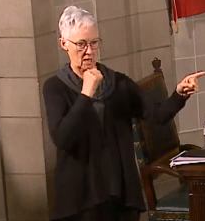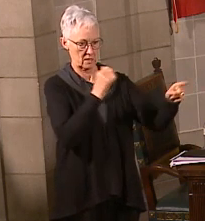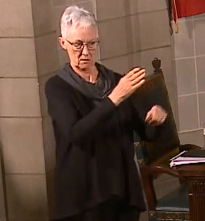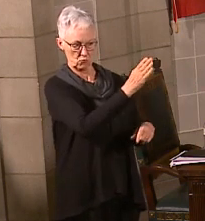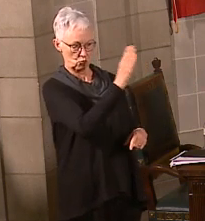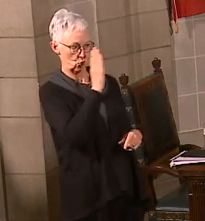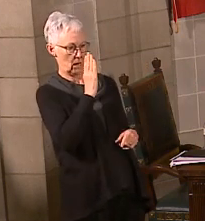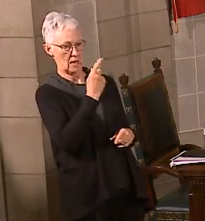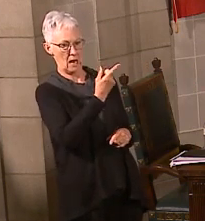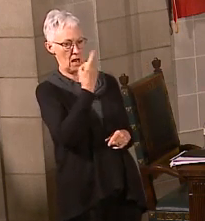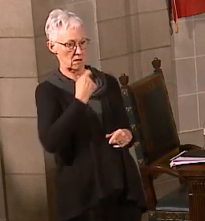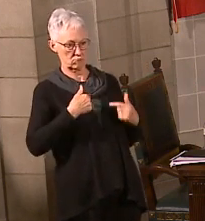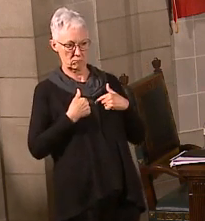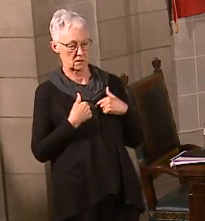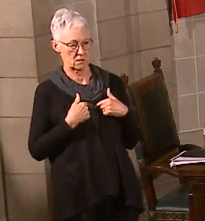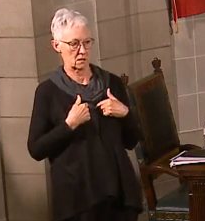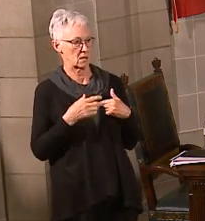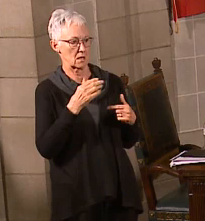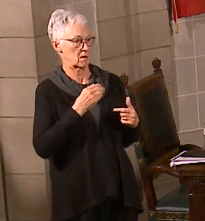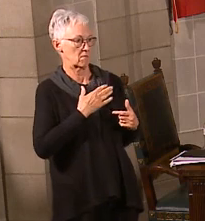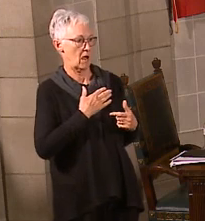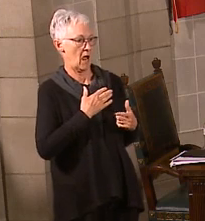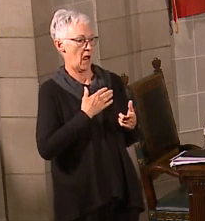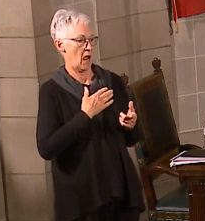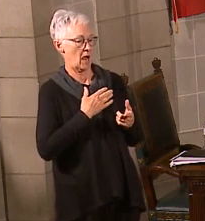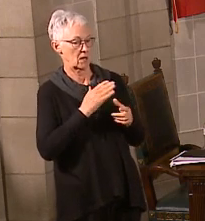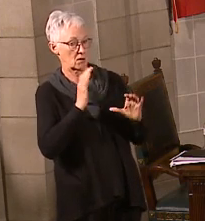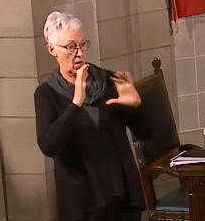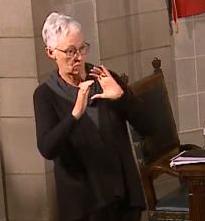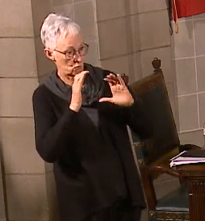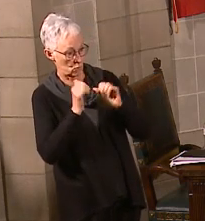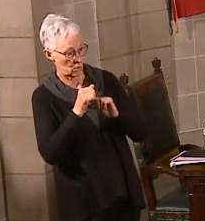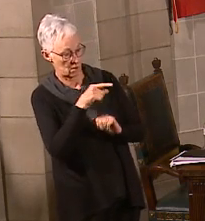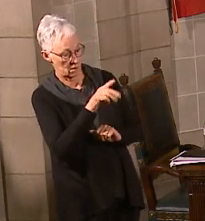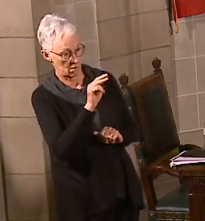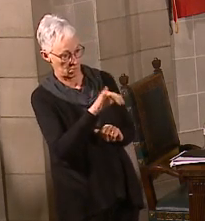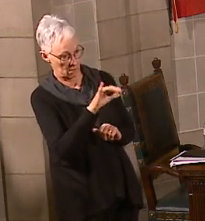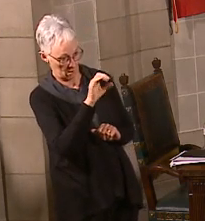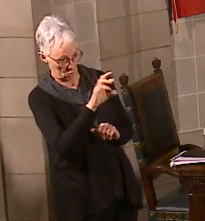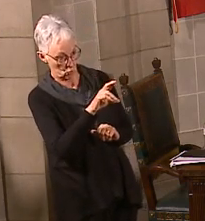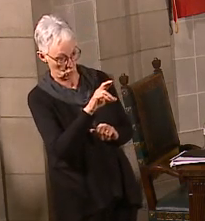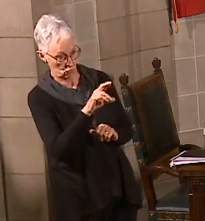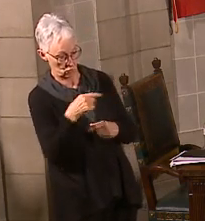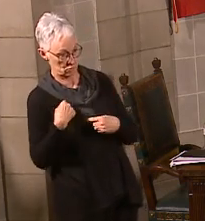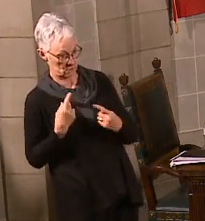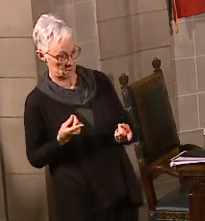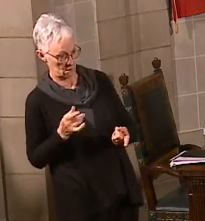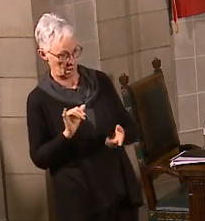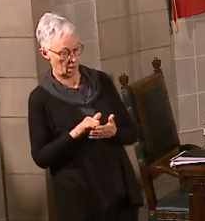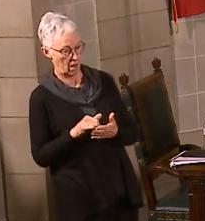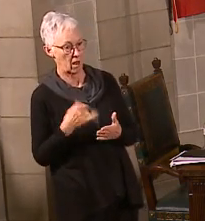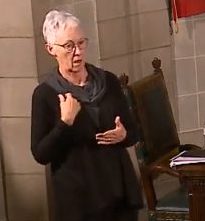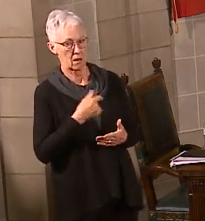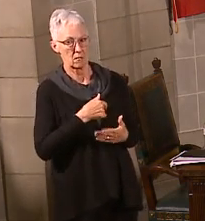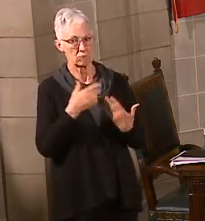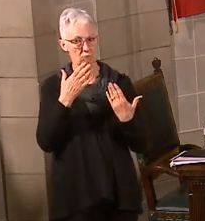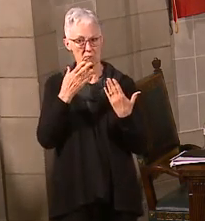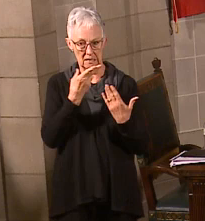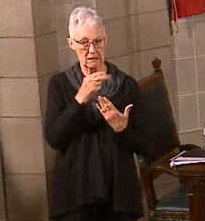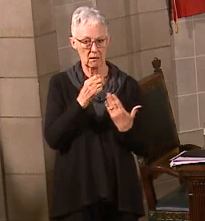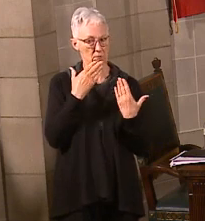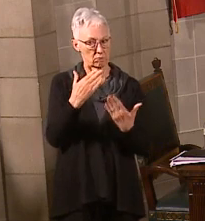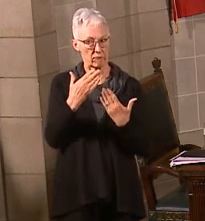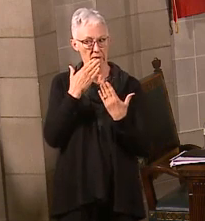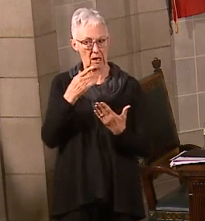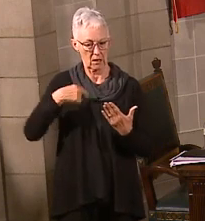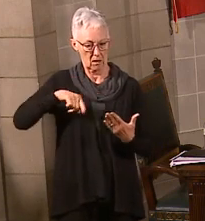And my subsequent conversations with the mayor, he's been grateful for the work that we've done to marshal resources to the public health district,